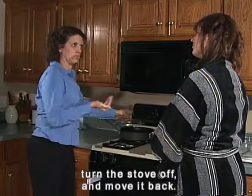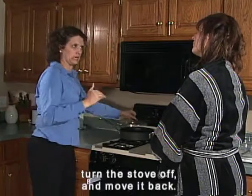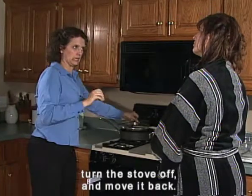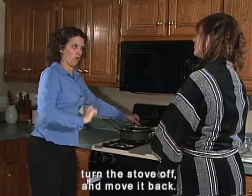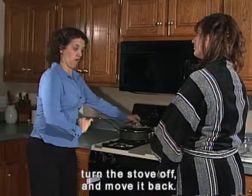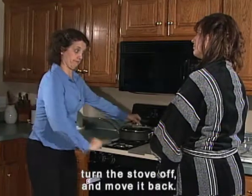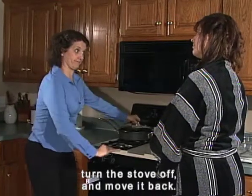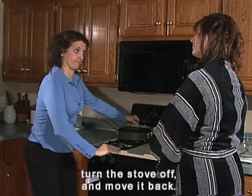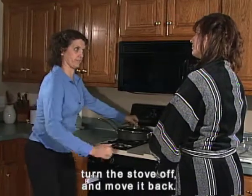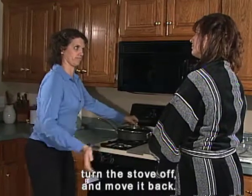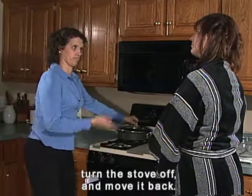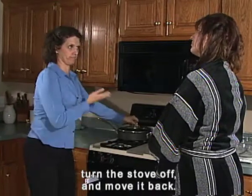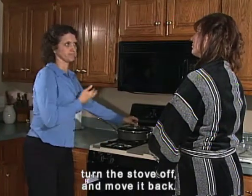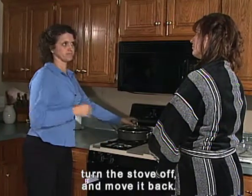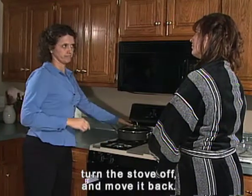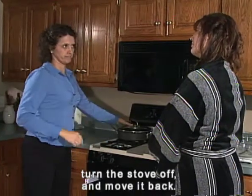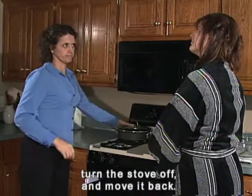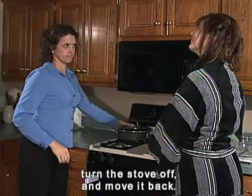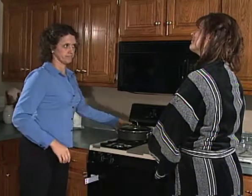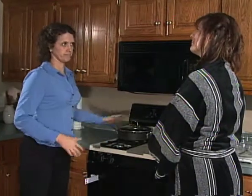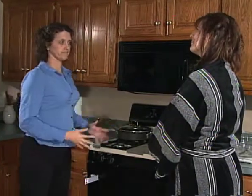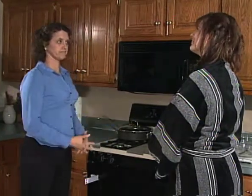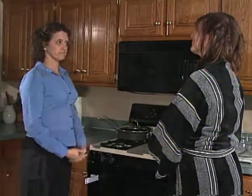turn the stove off, and move it back.